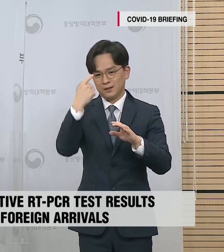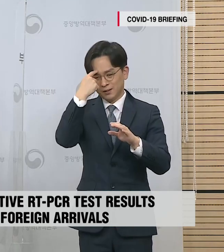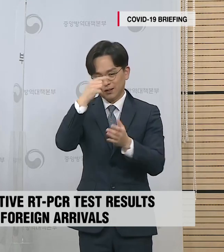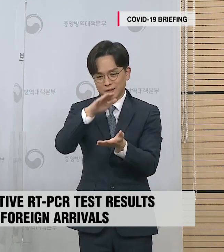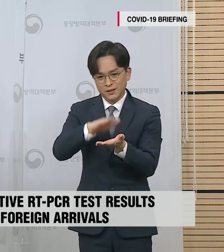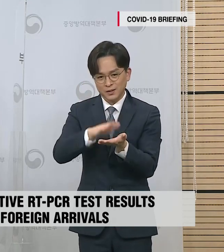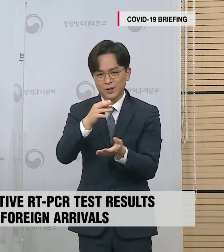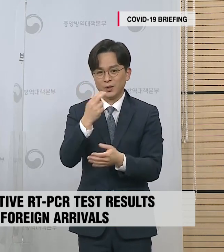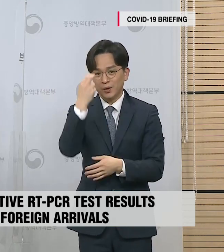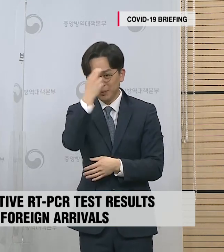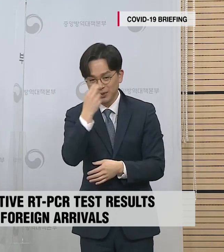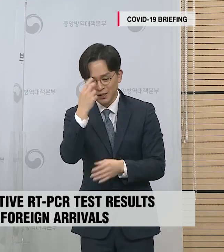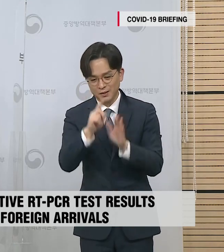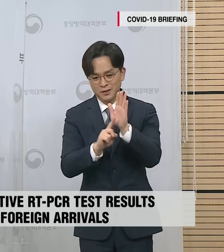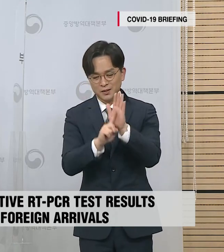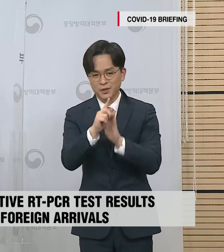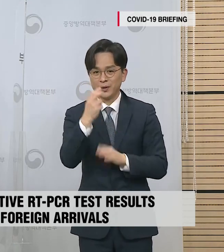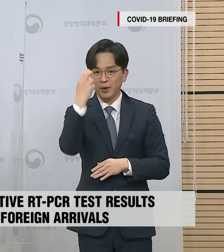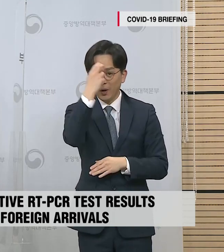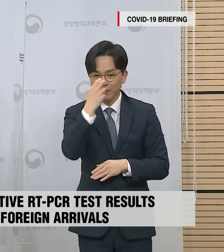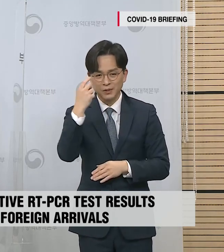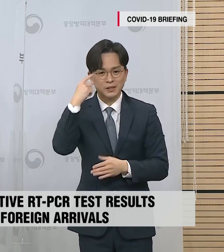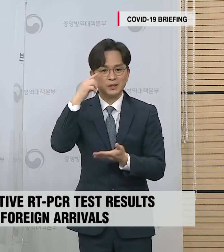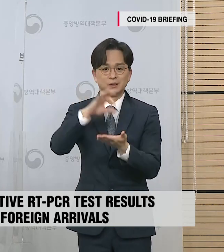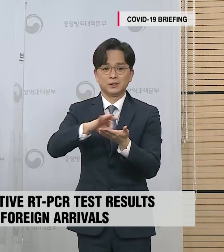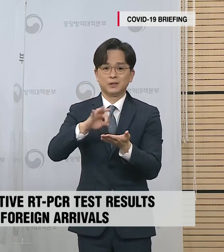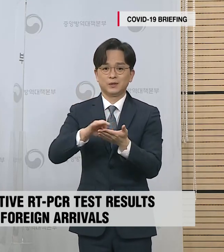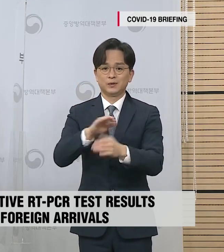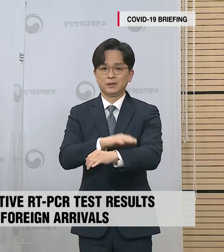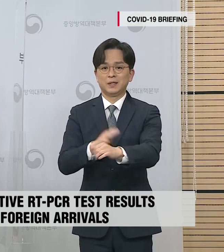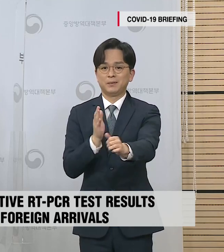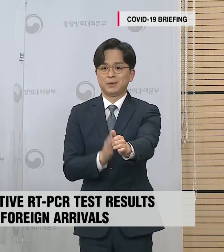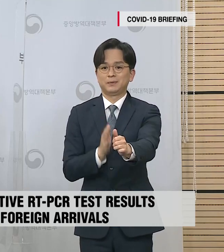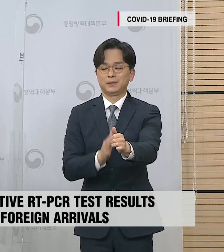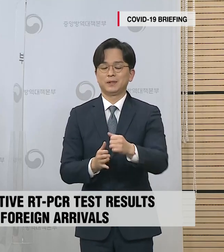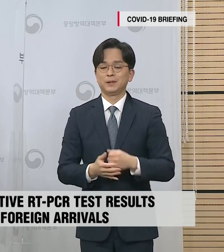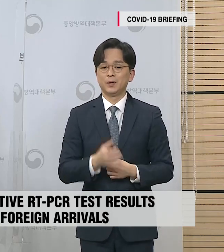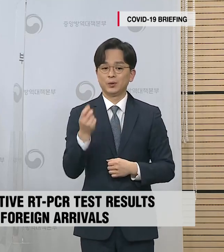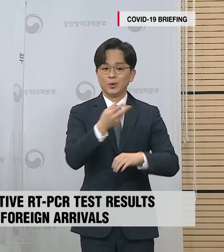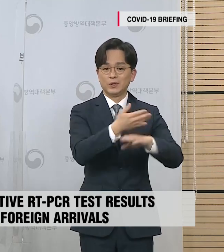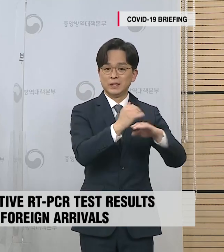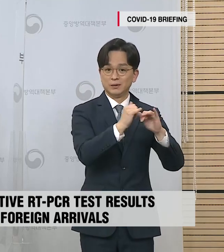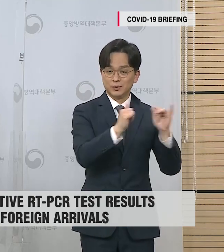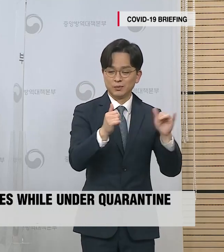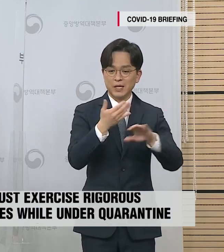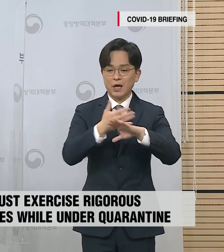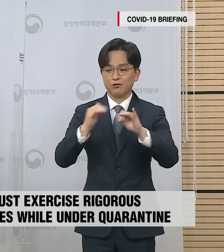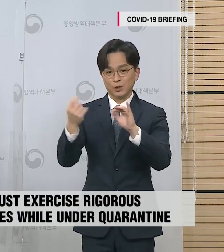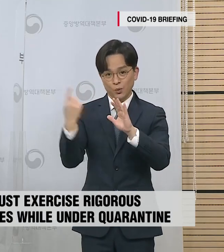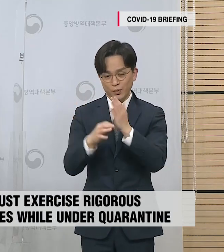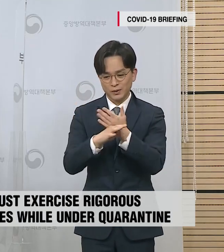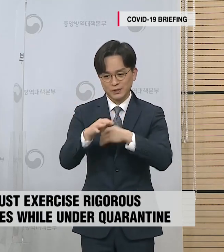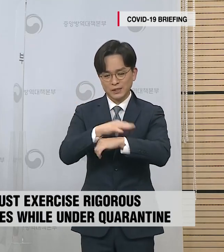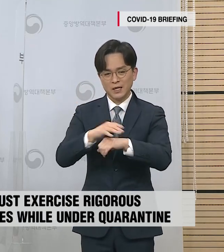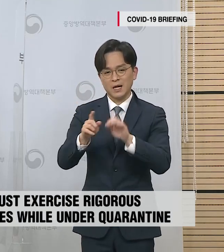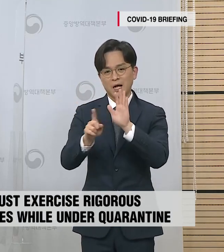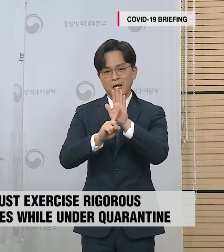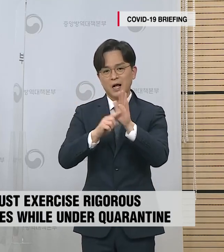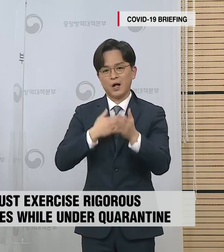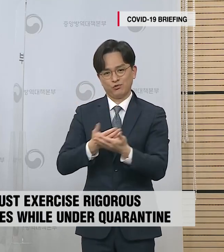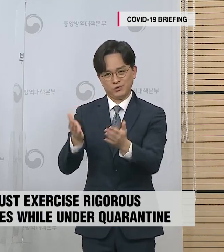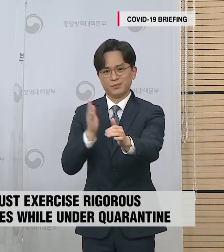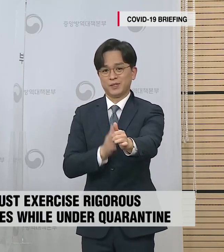visiting large crowds of people, please test yourself if you have any symptoms after visiting these